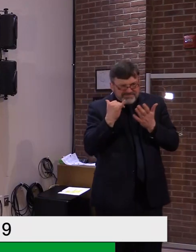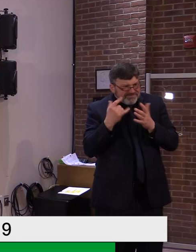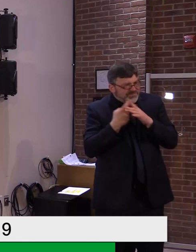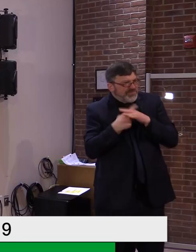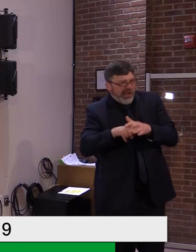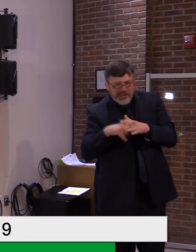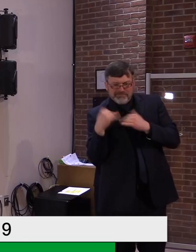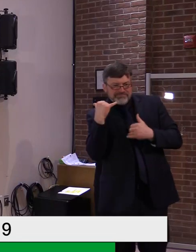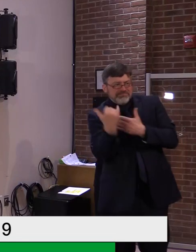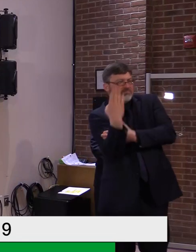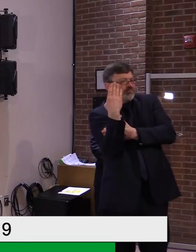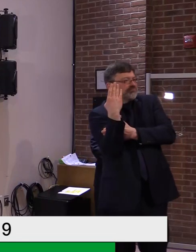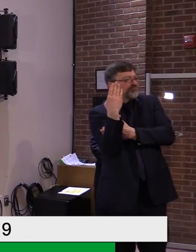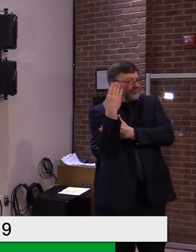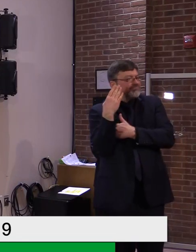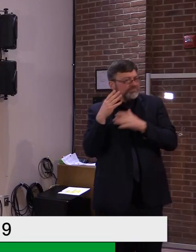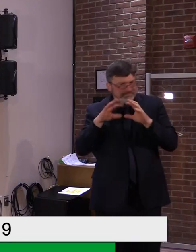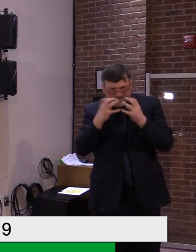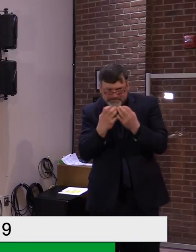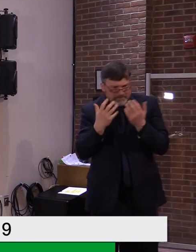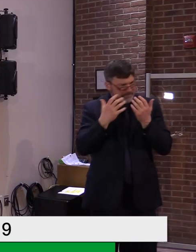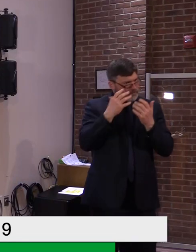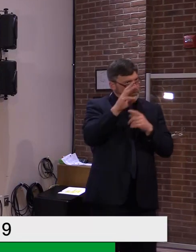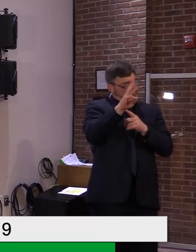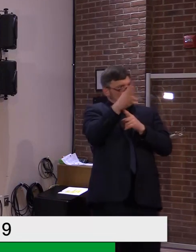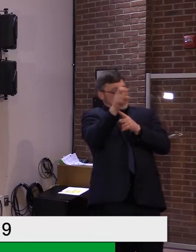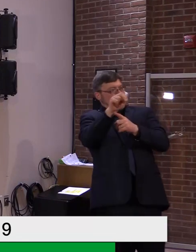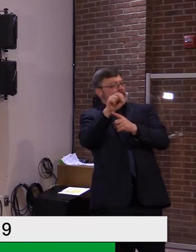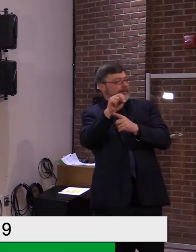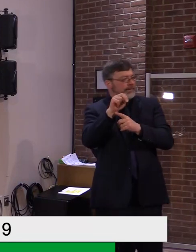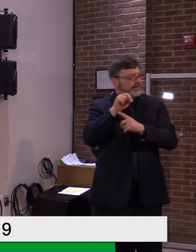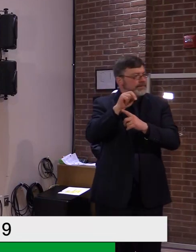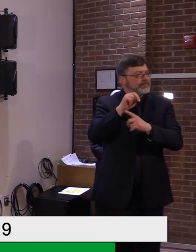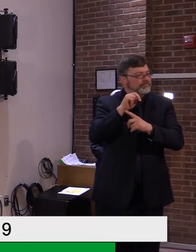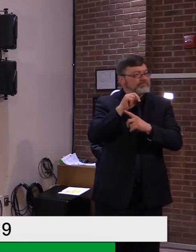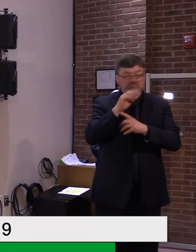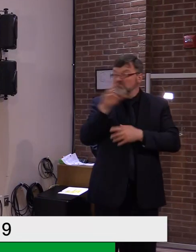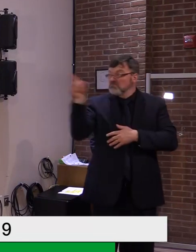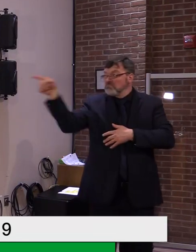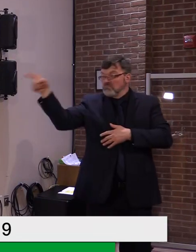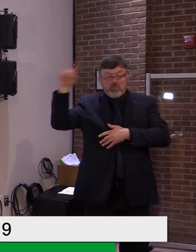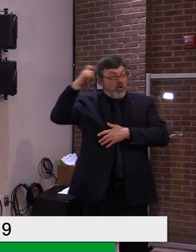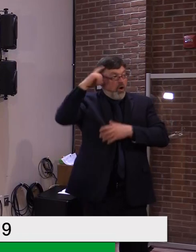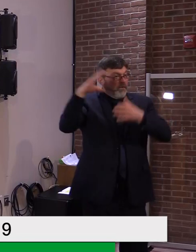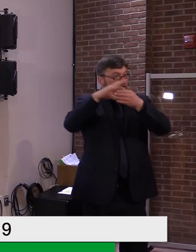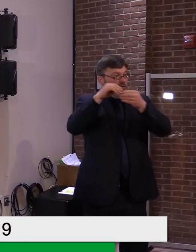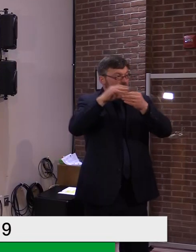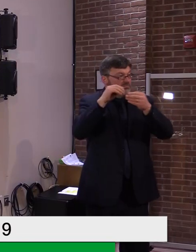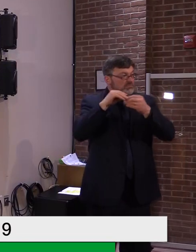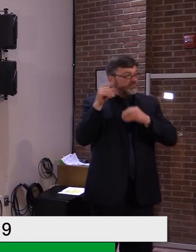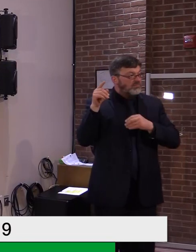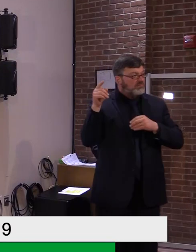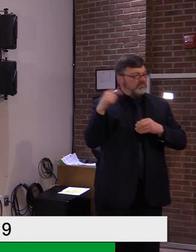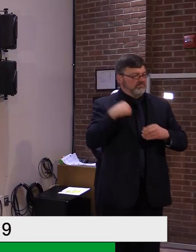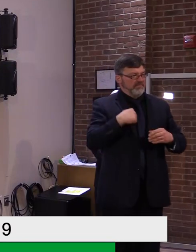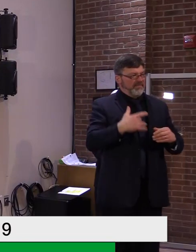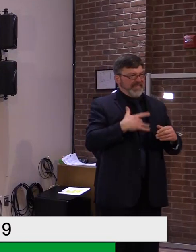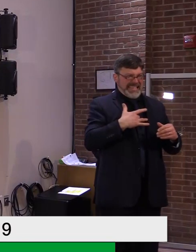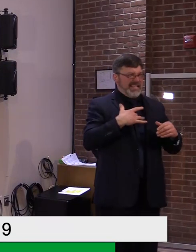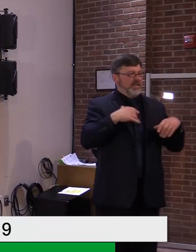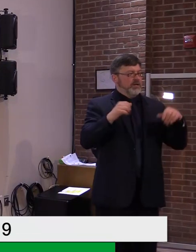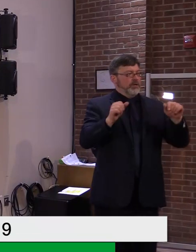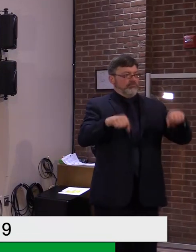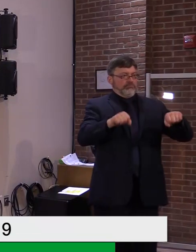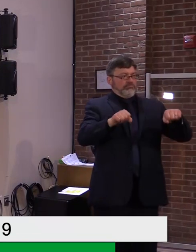So the governor has stated at a previous press conference that he believes that when there's the opportunity for